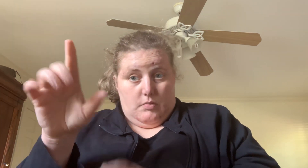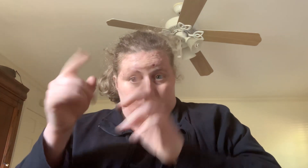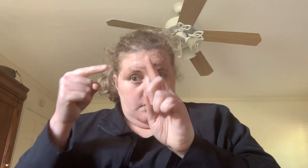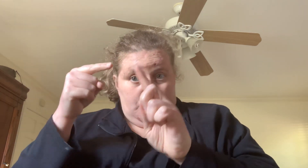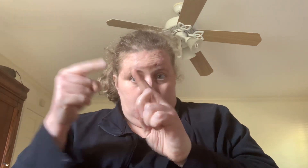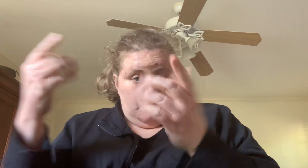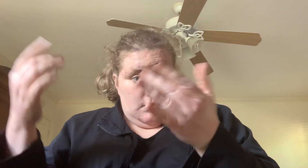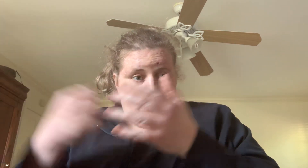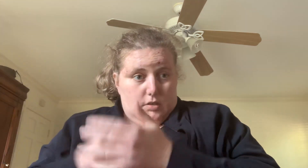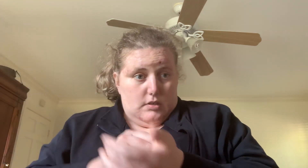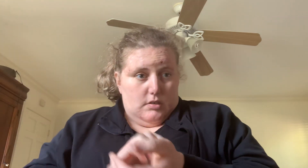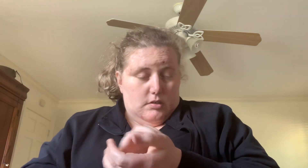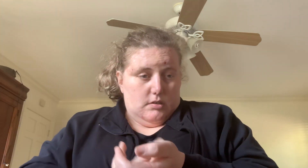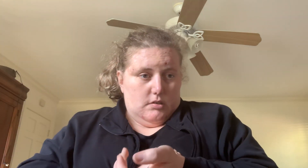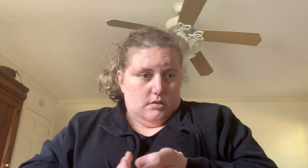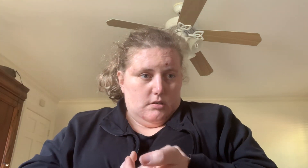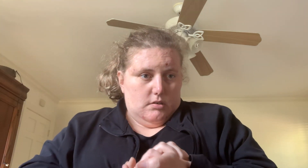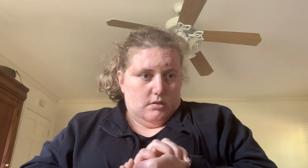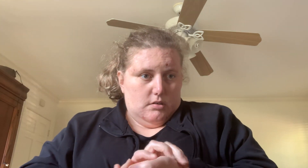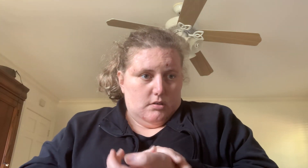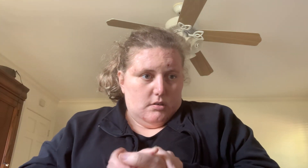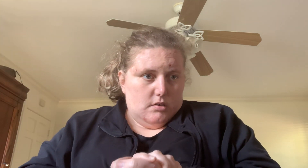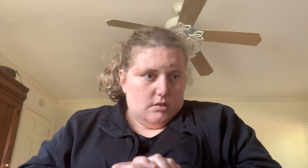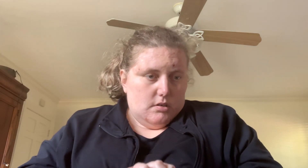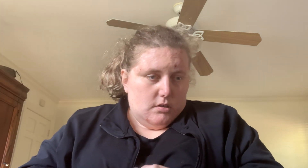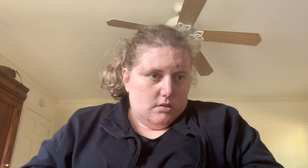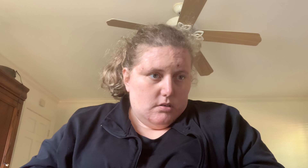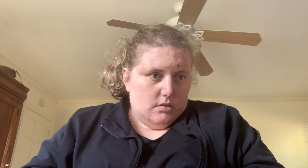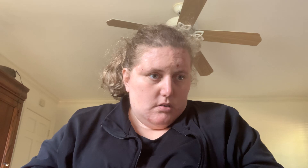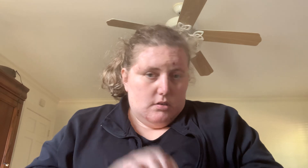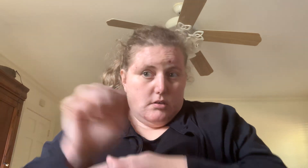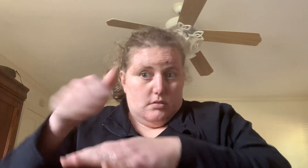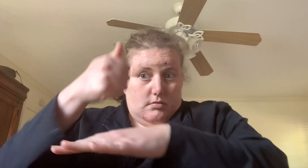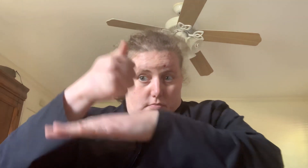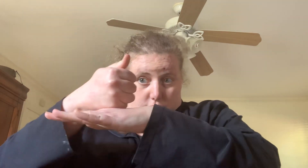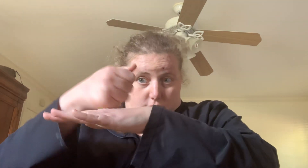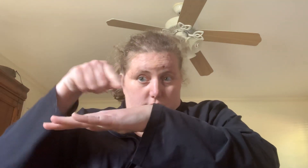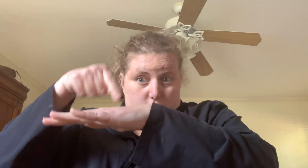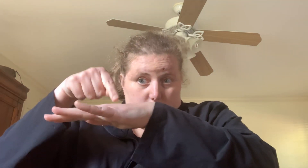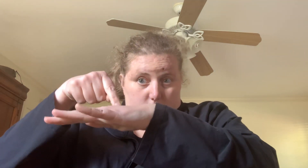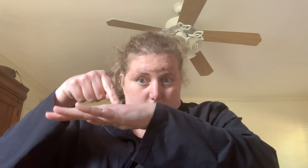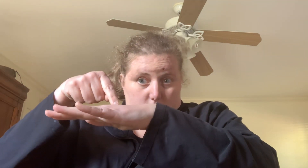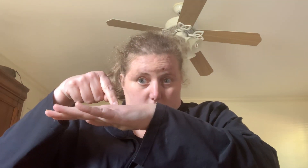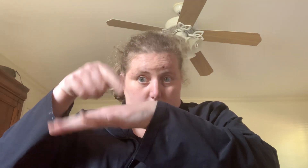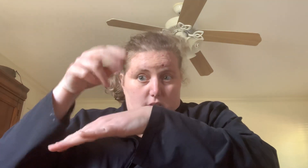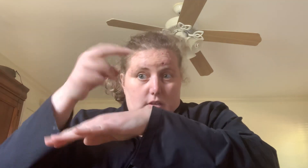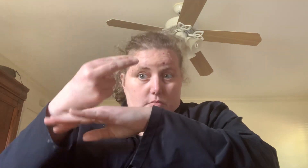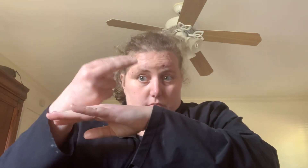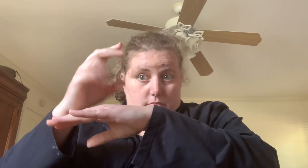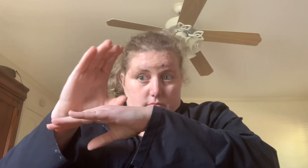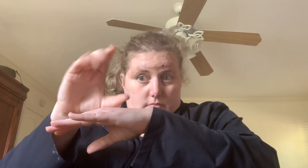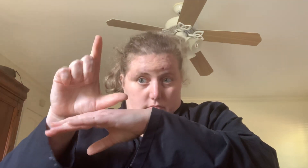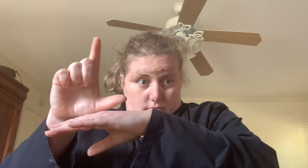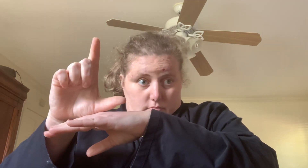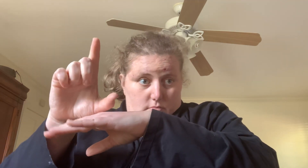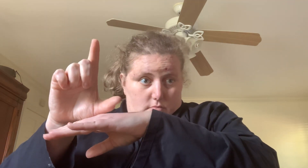would be the top of the mole ratio. And from our equation, we see that we always